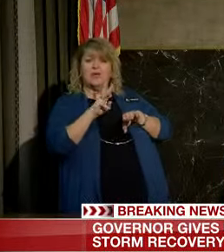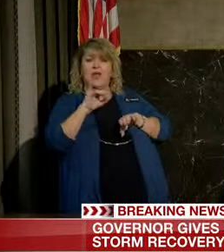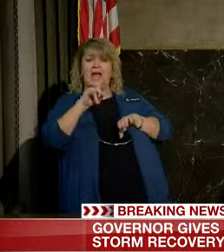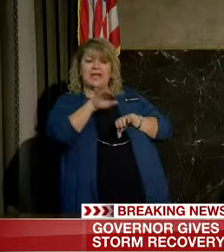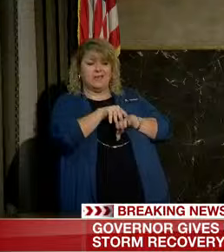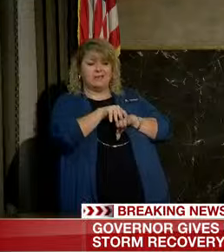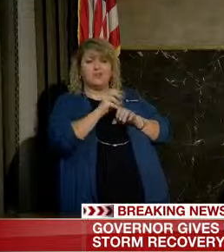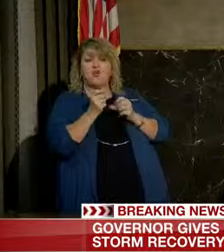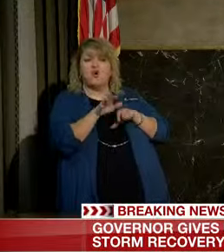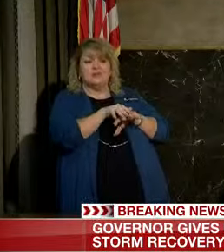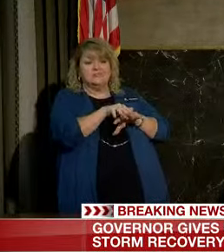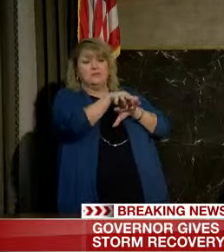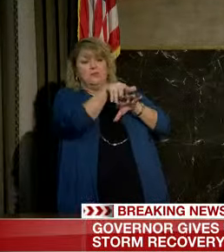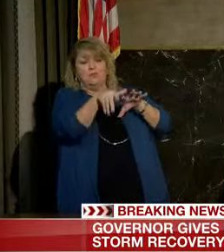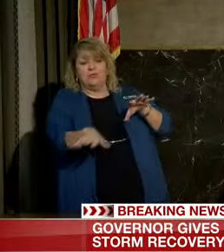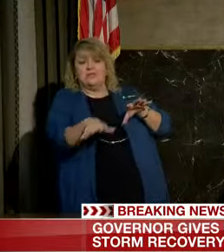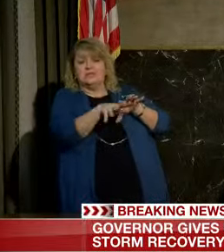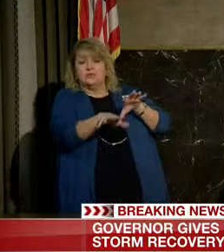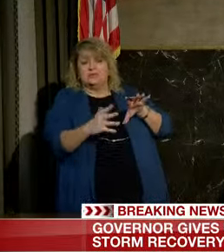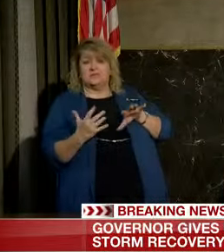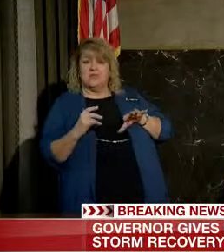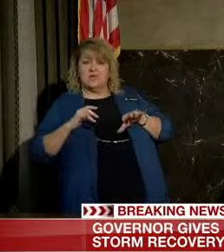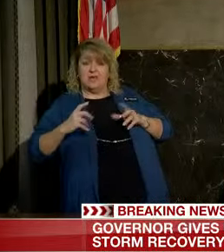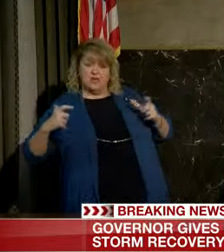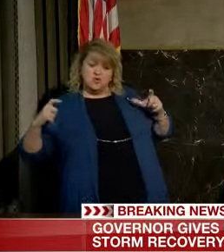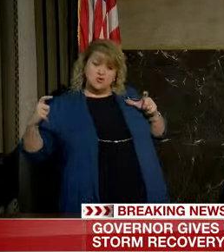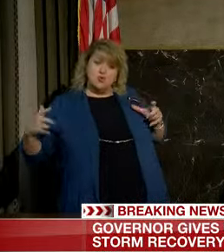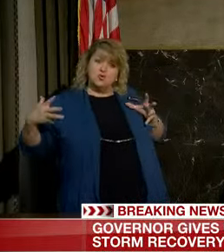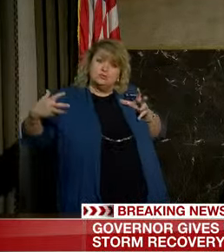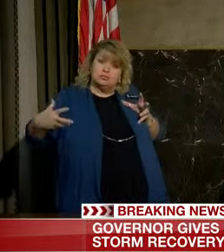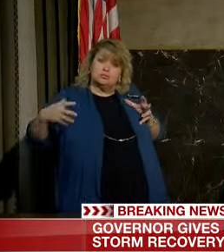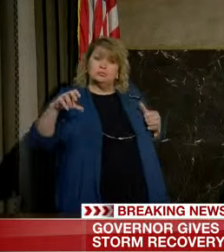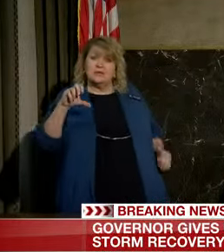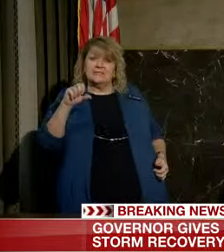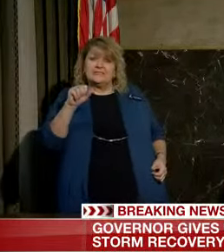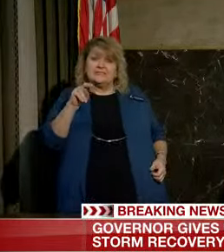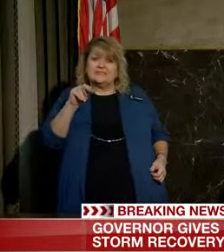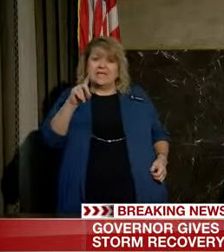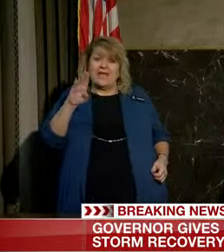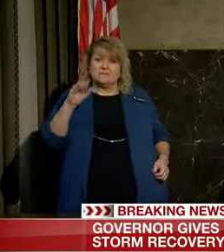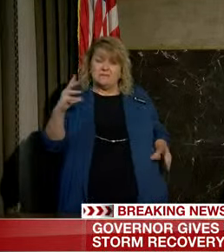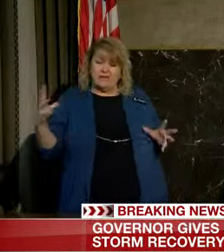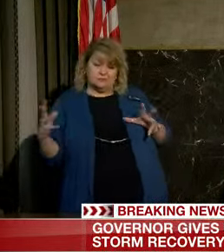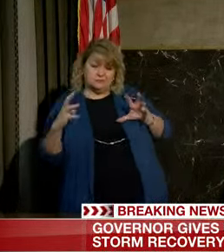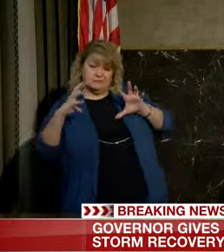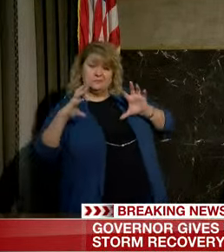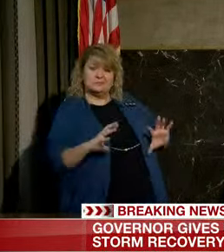Ida. Those efforts should be completed in the next few days, weather dependent.